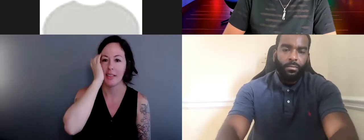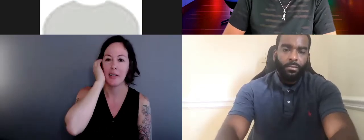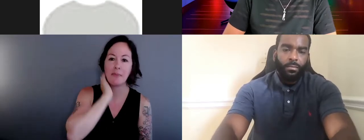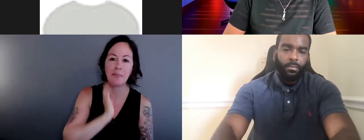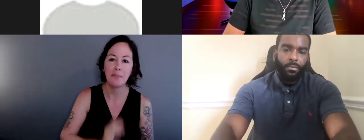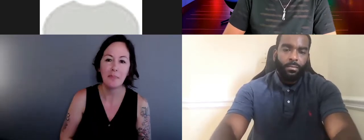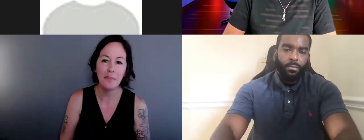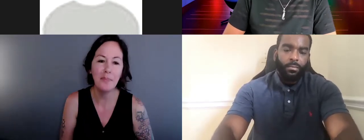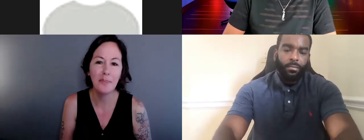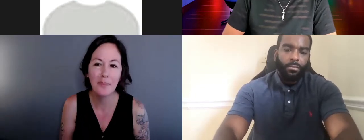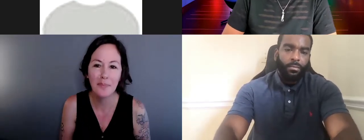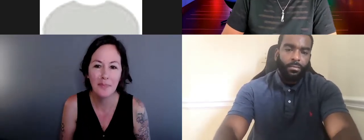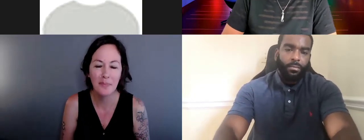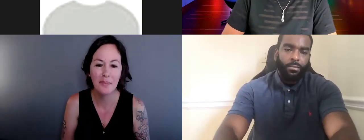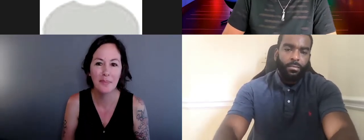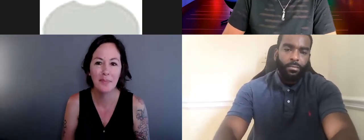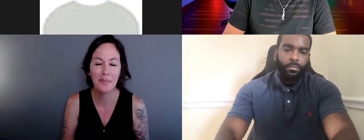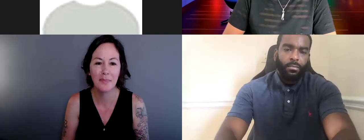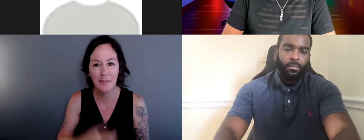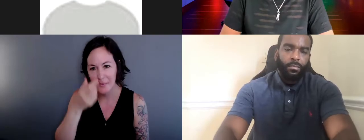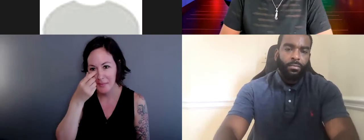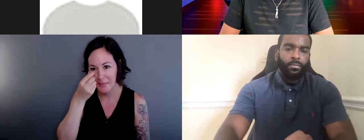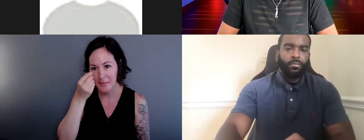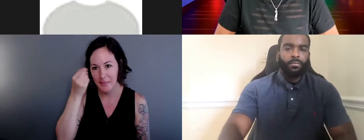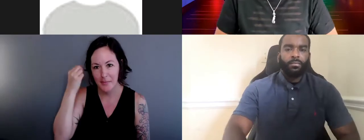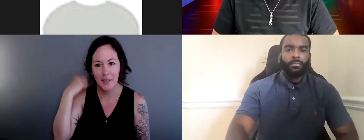to whatever is in our environment.